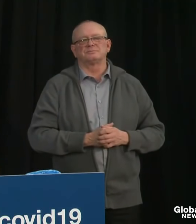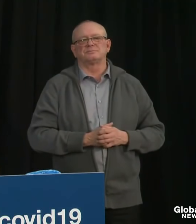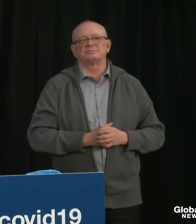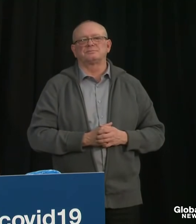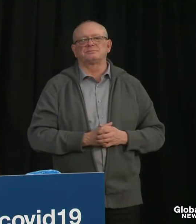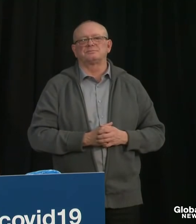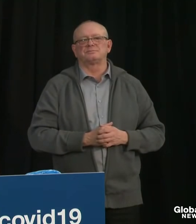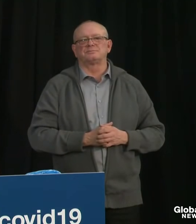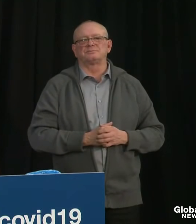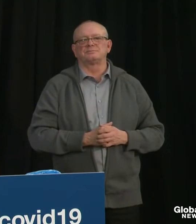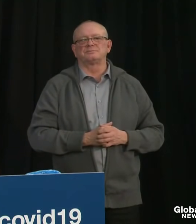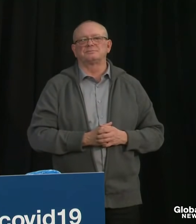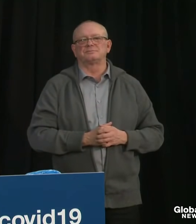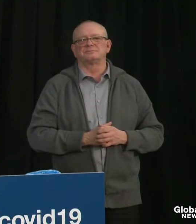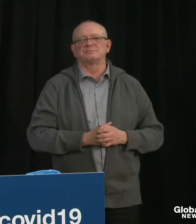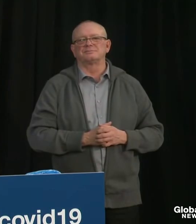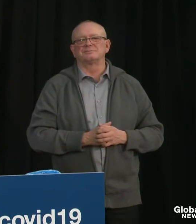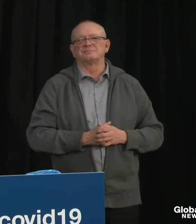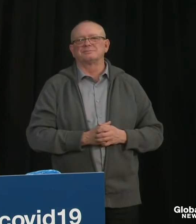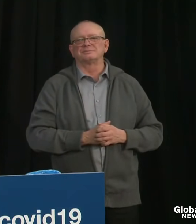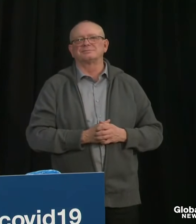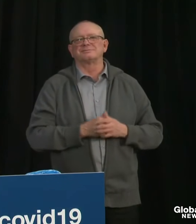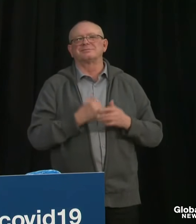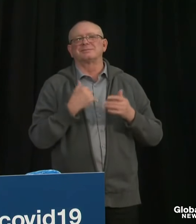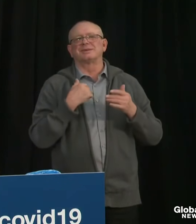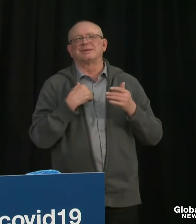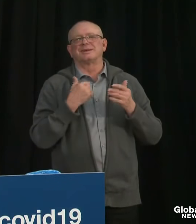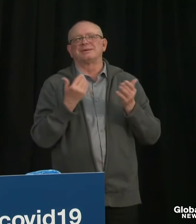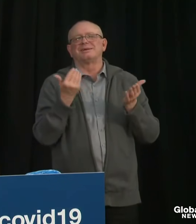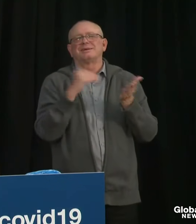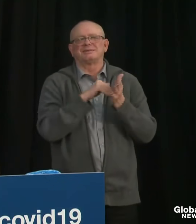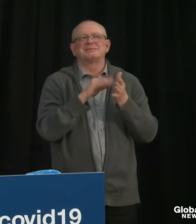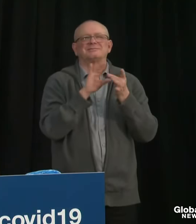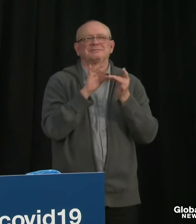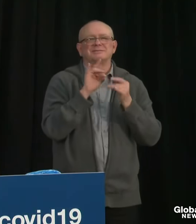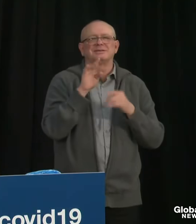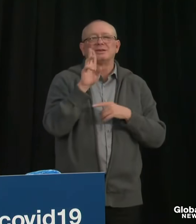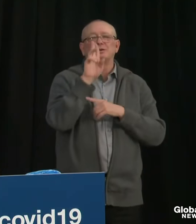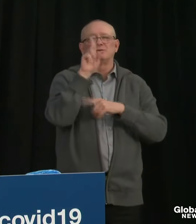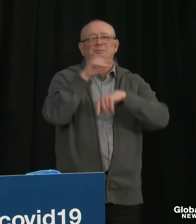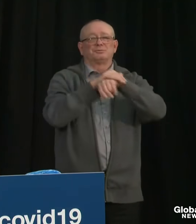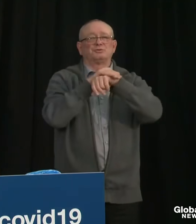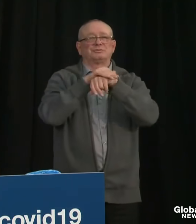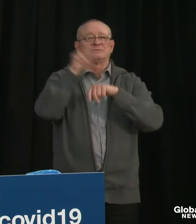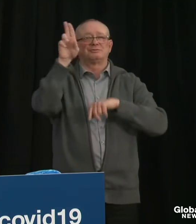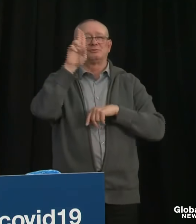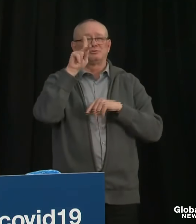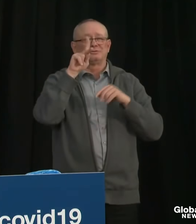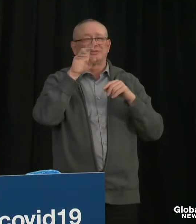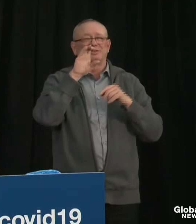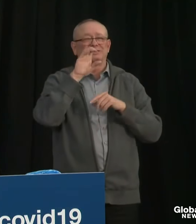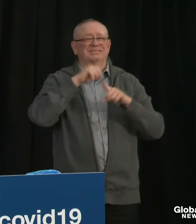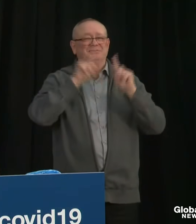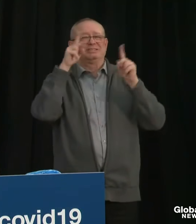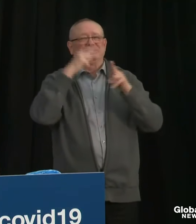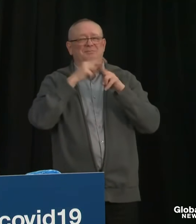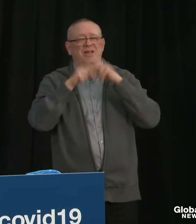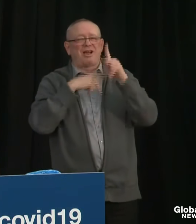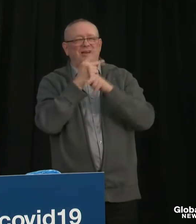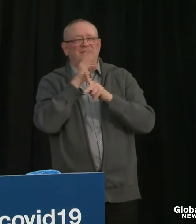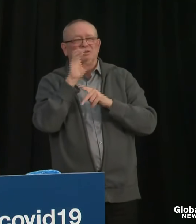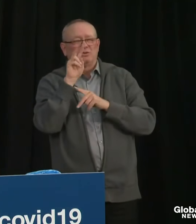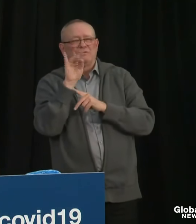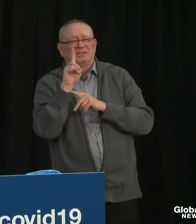back to the UK variant. Can you let us know is it demanded that those people who have been out of or who